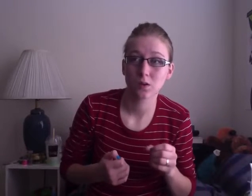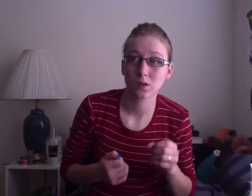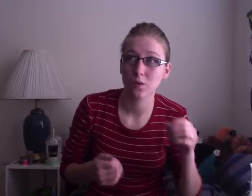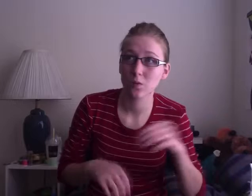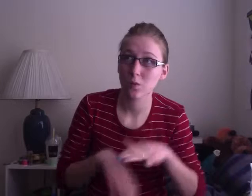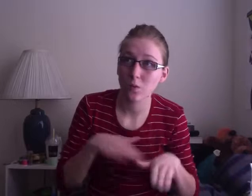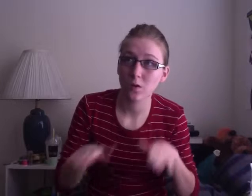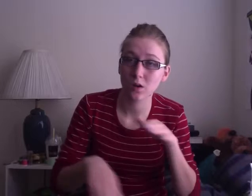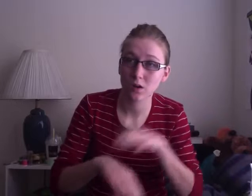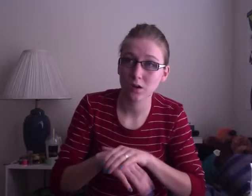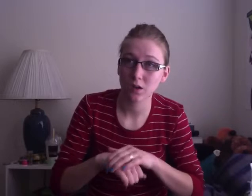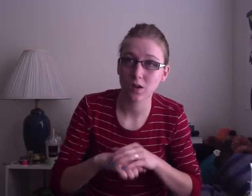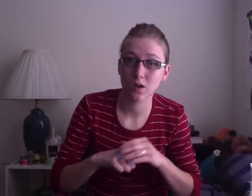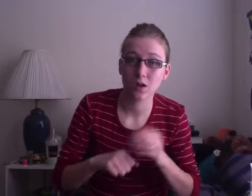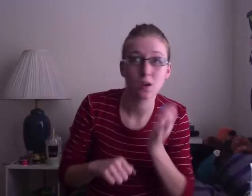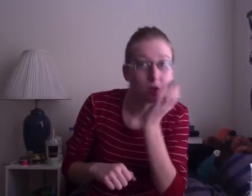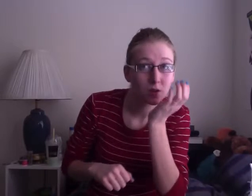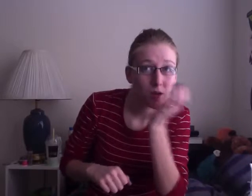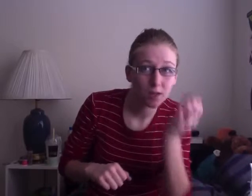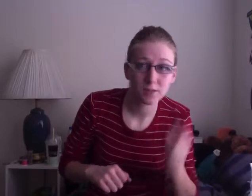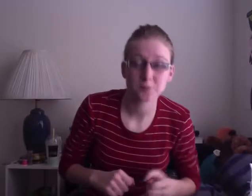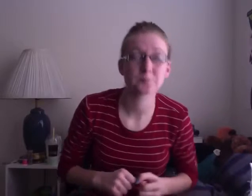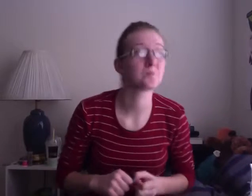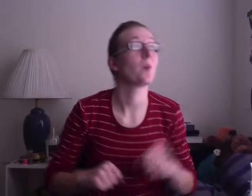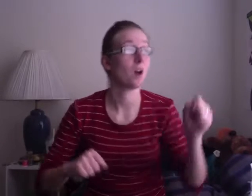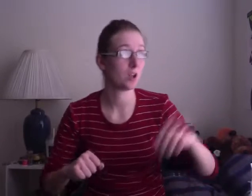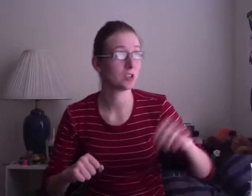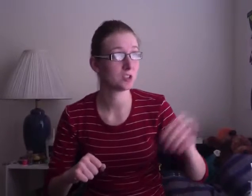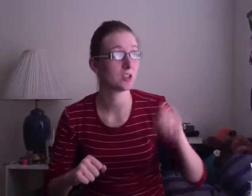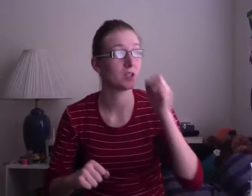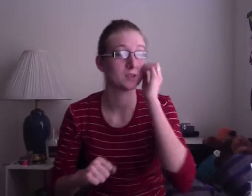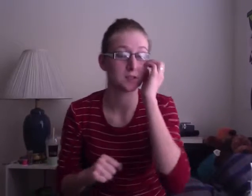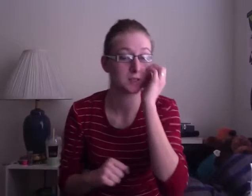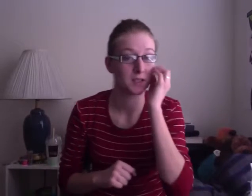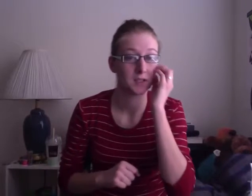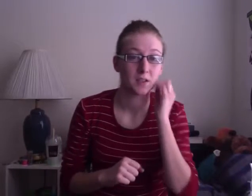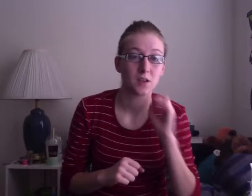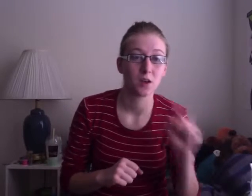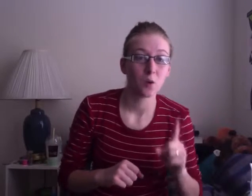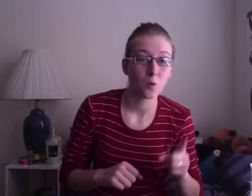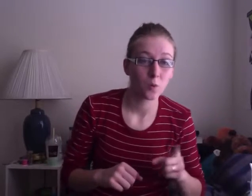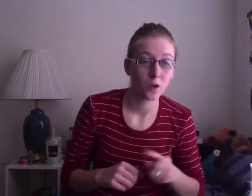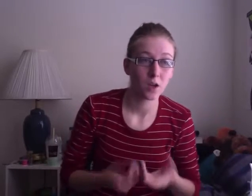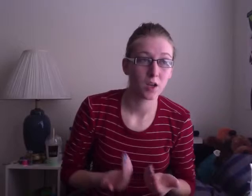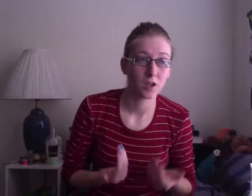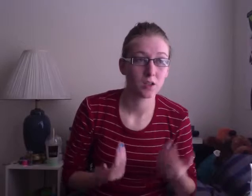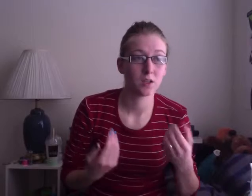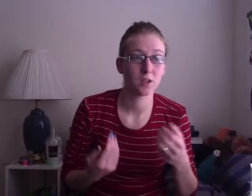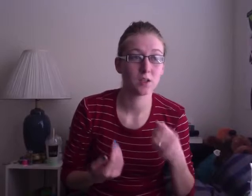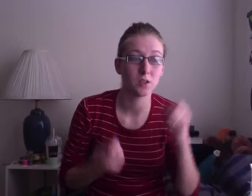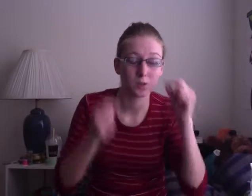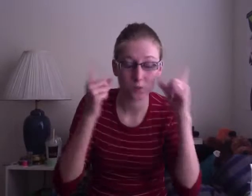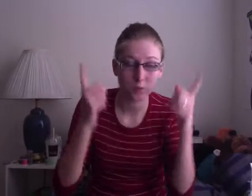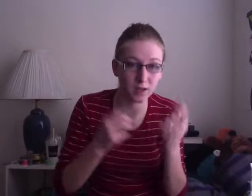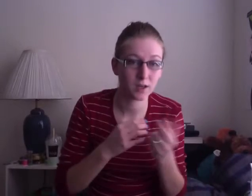the environmental situation, and take off your socks and shoes and go running barefoot through the